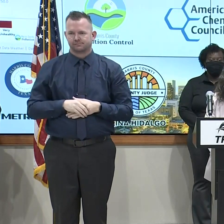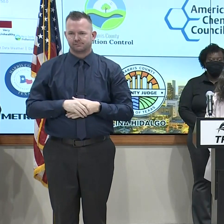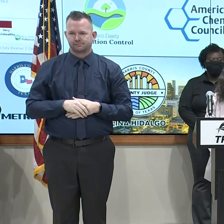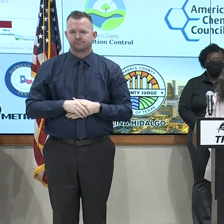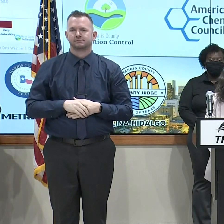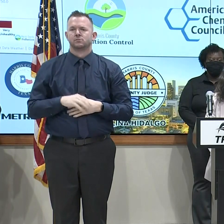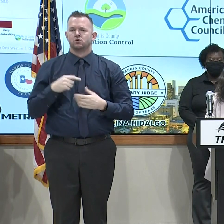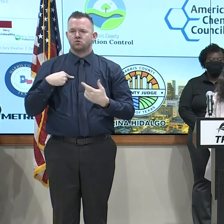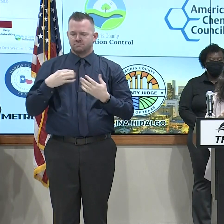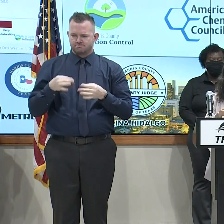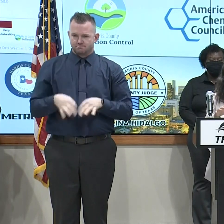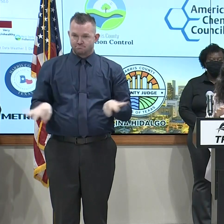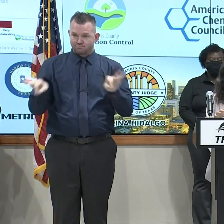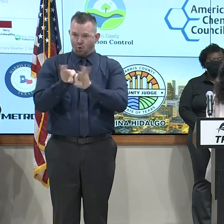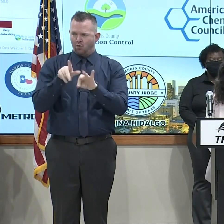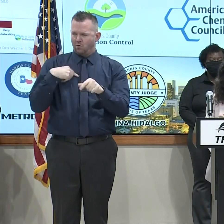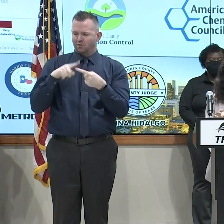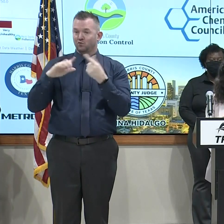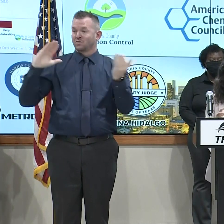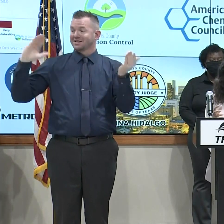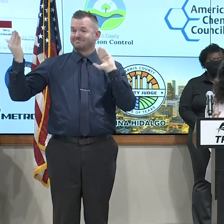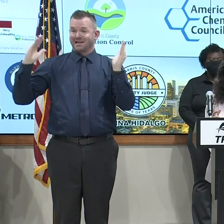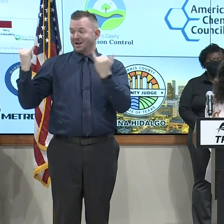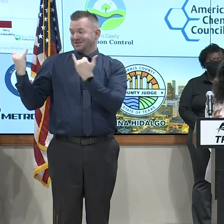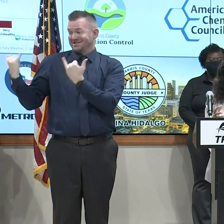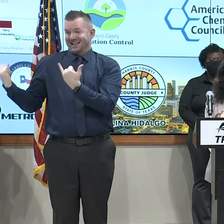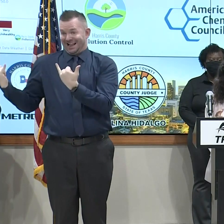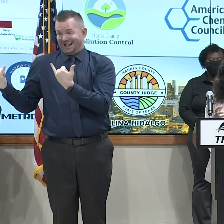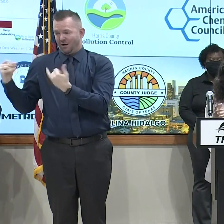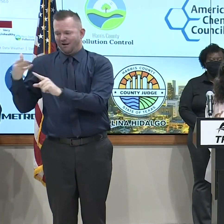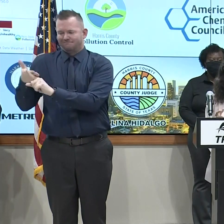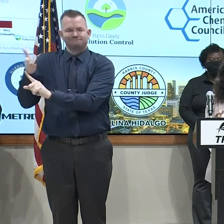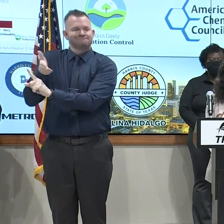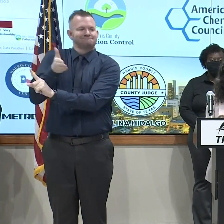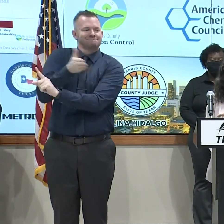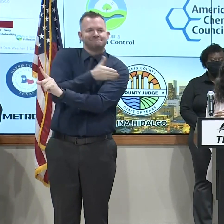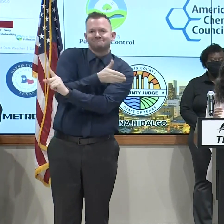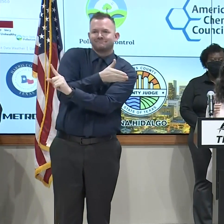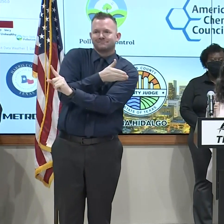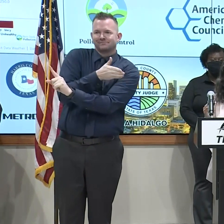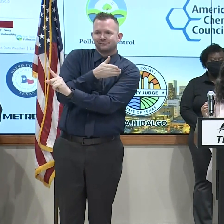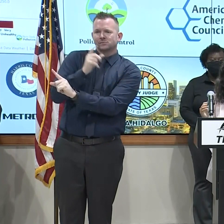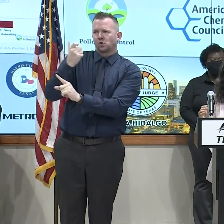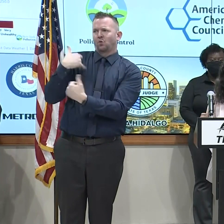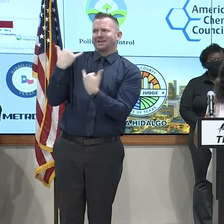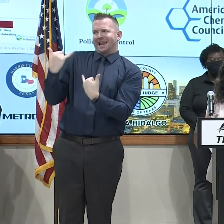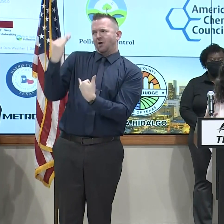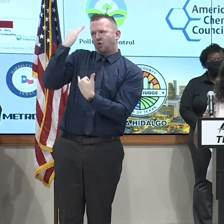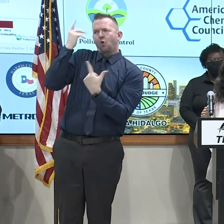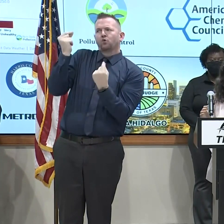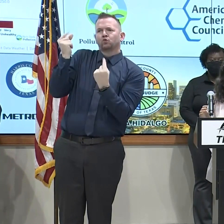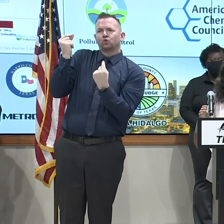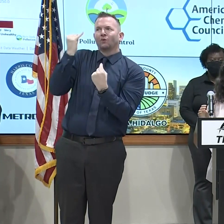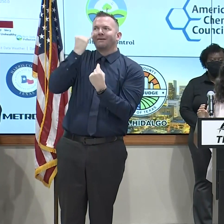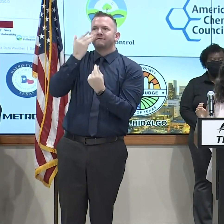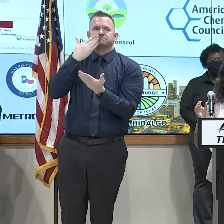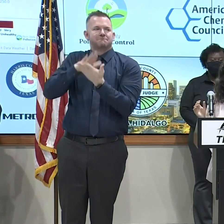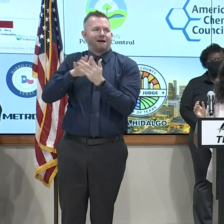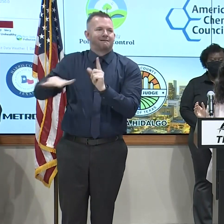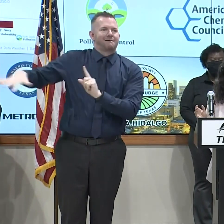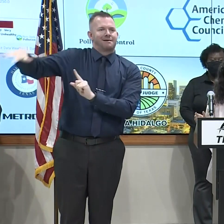can compare when there's a disaster. So that way we know whether the environment